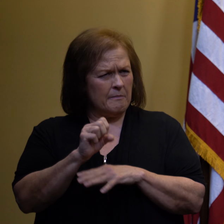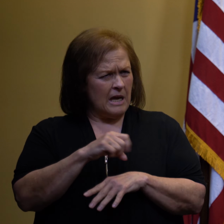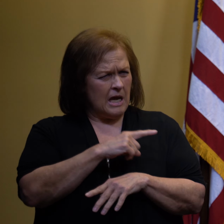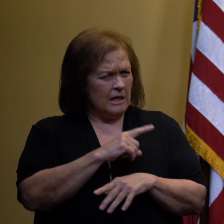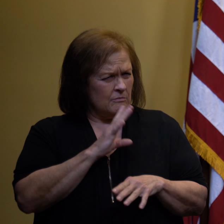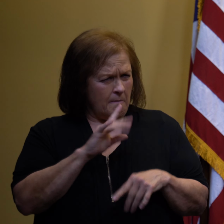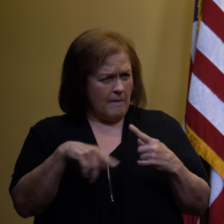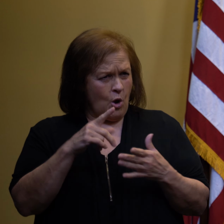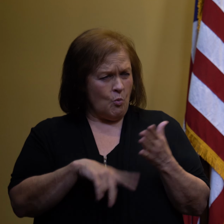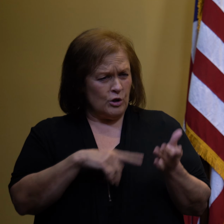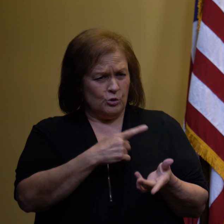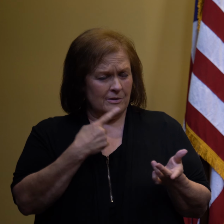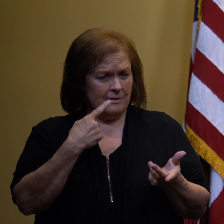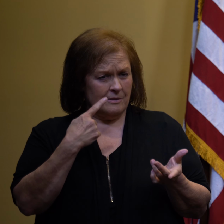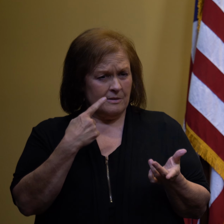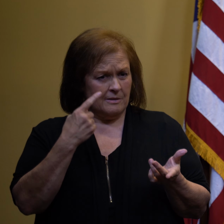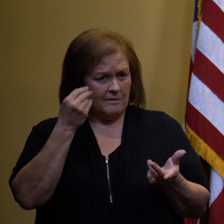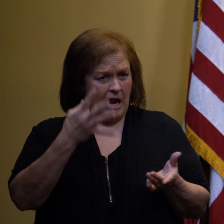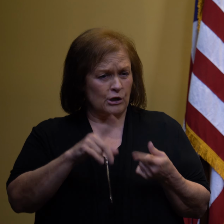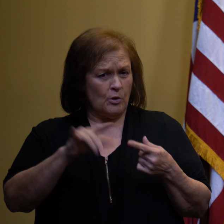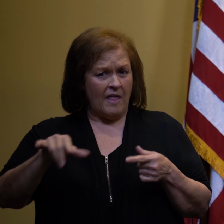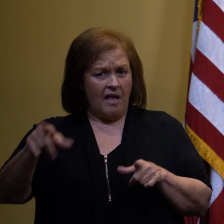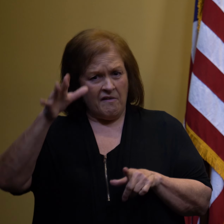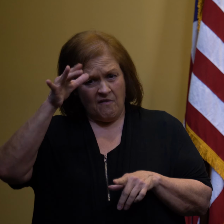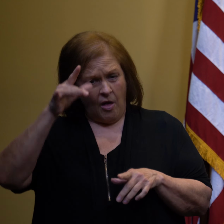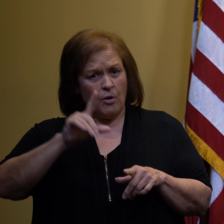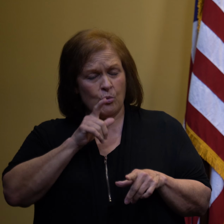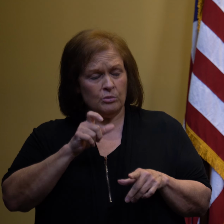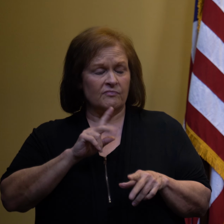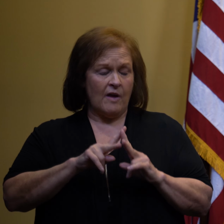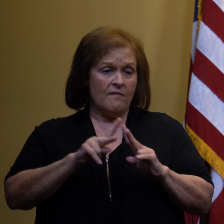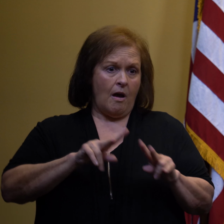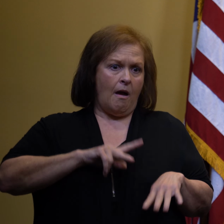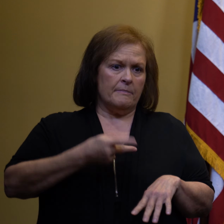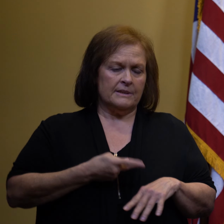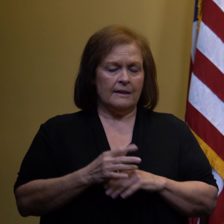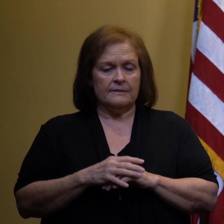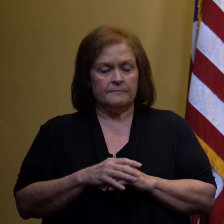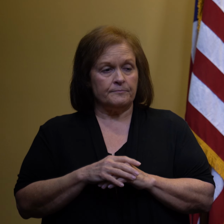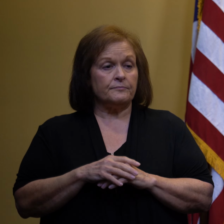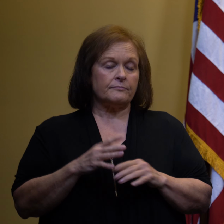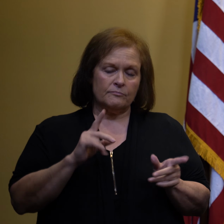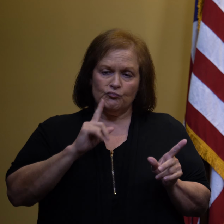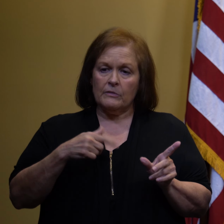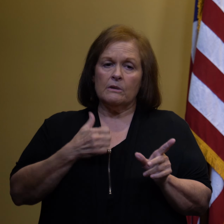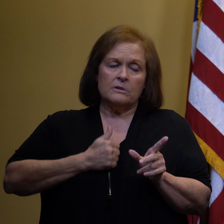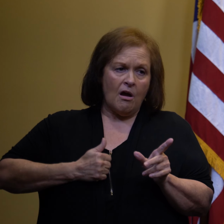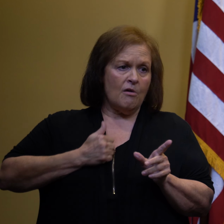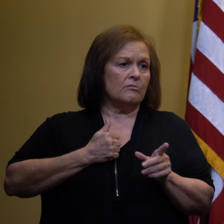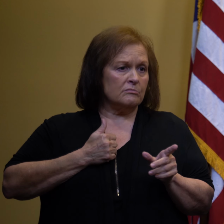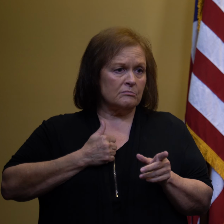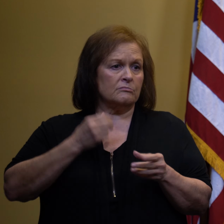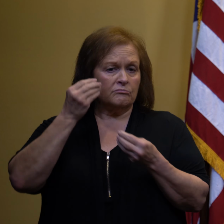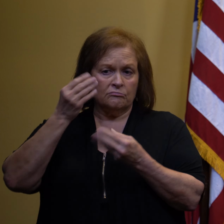response to that, and maybe what you would say to this father who is of course in grief? Well, first of all, condolences to the